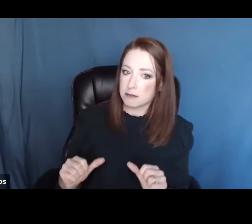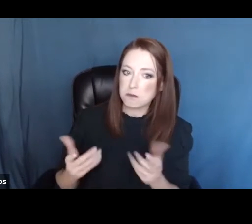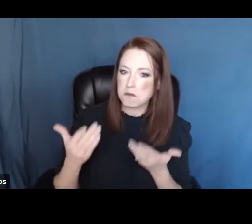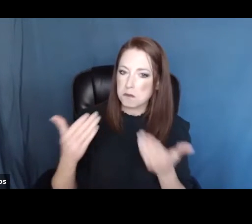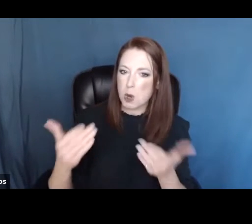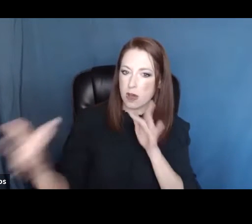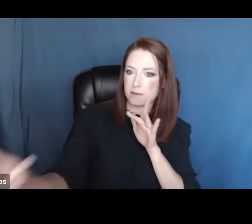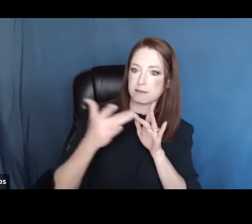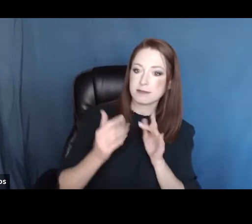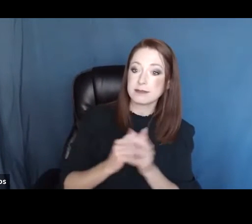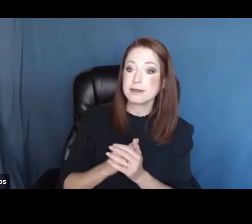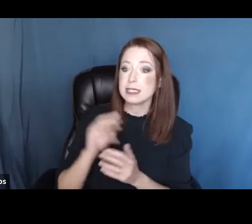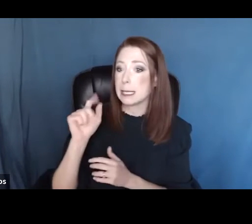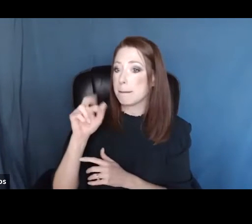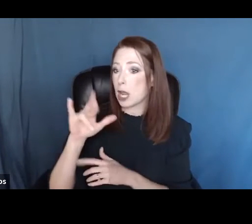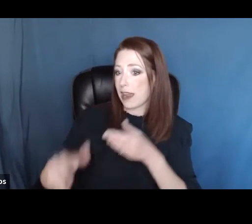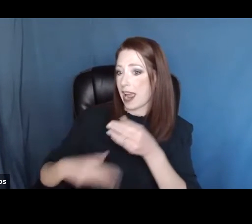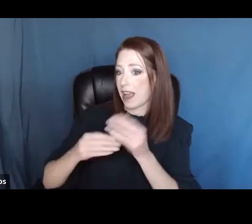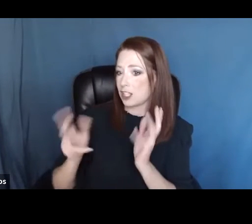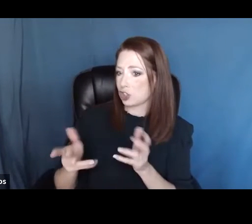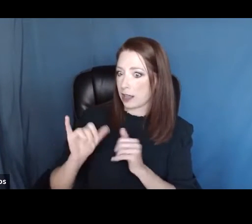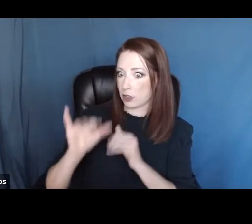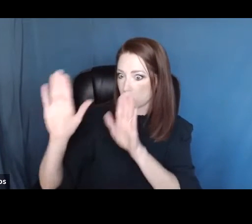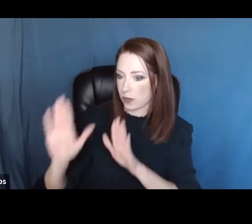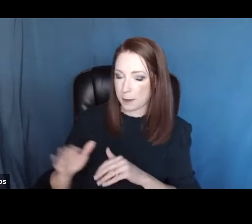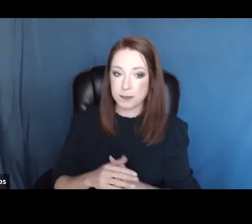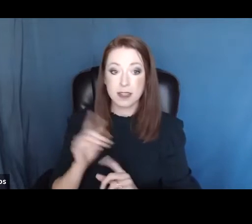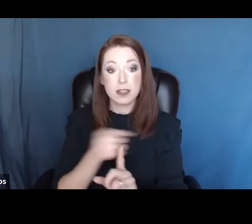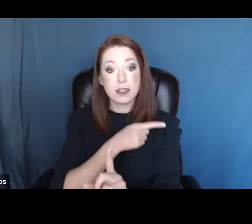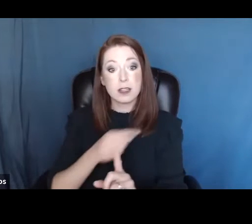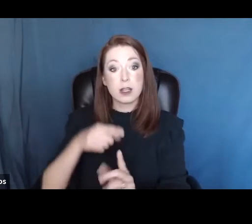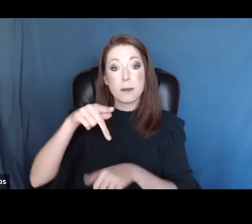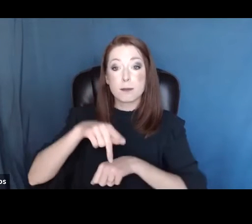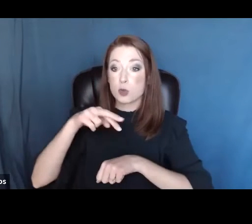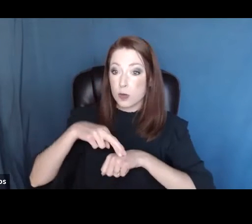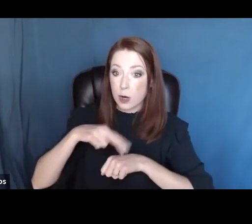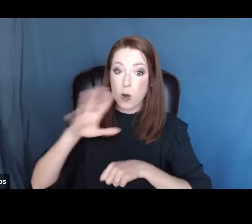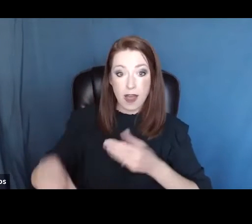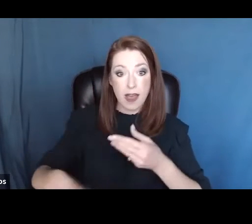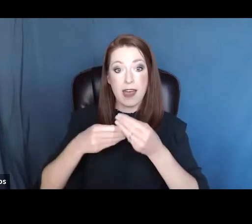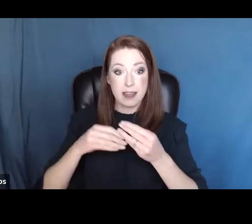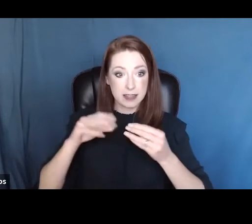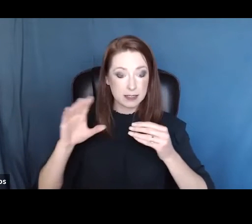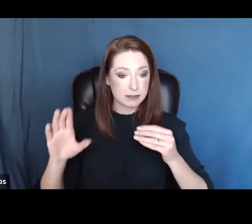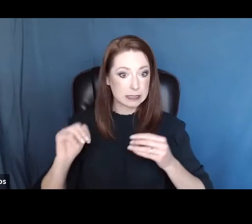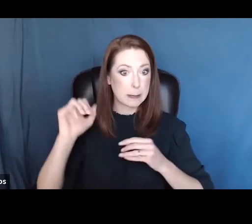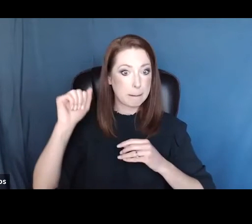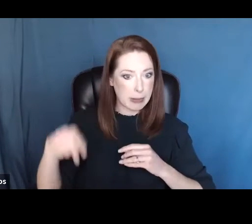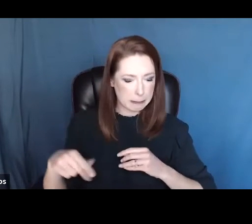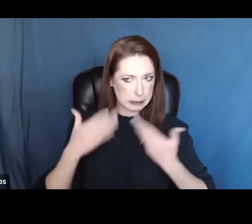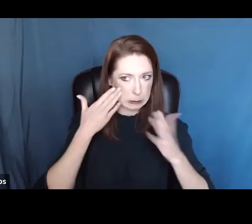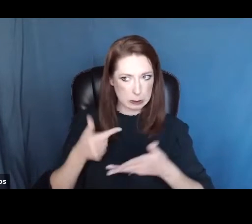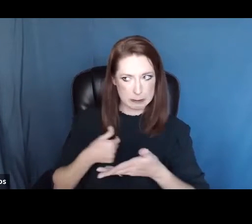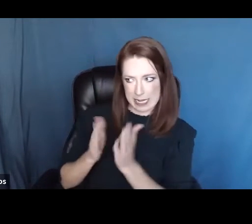Mary put that in the chat. That's great. Also, the comment about having Puerto Rico in the data, and I might have to have Aaron back me up on